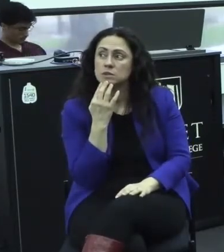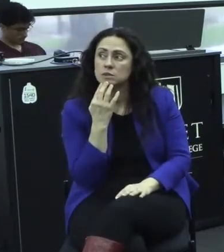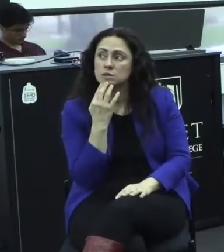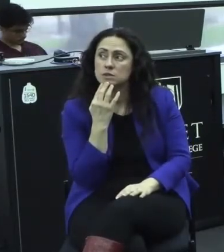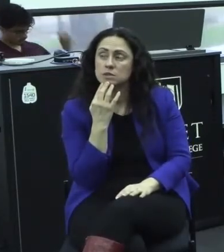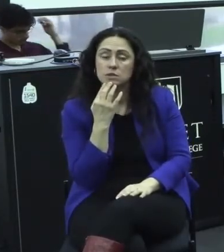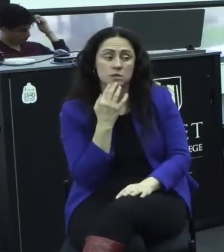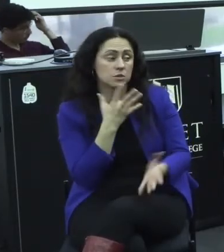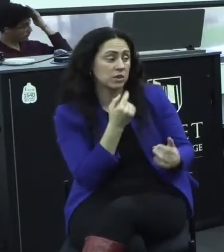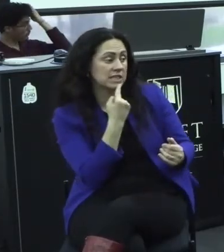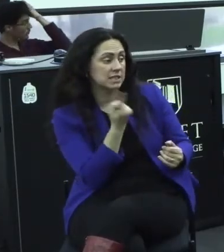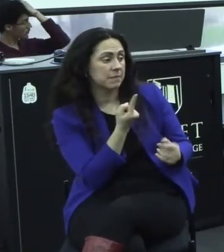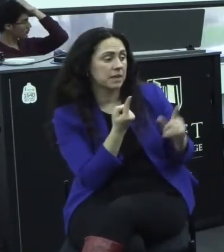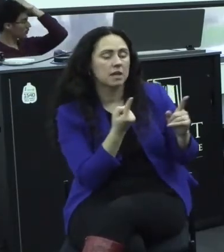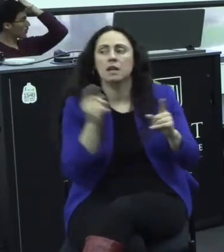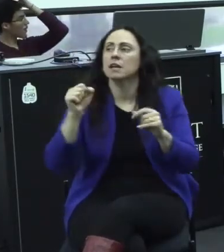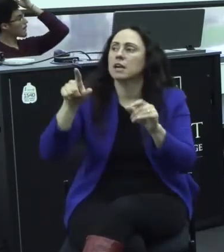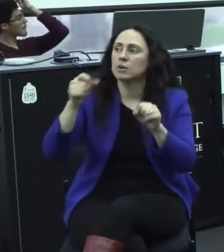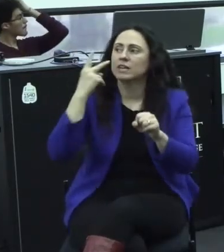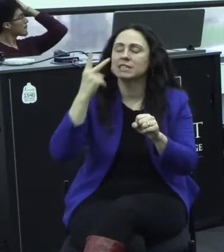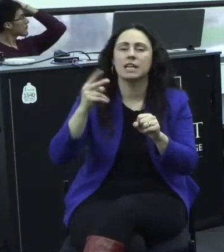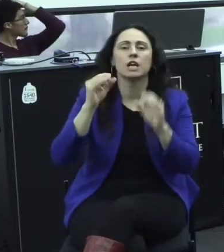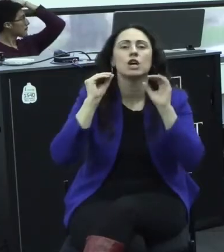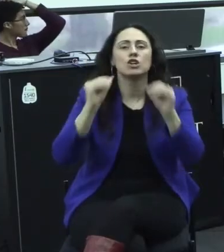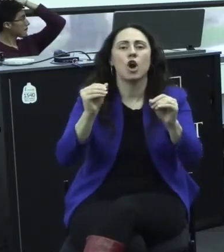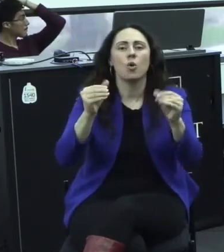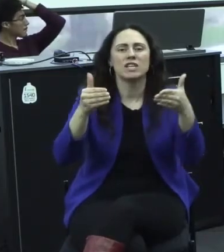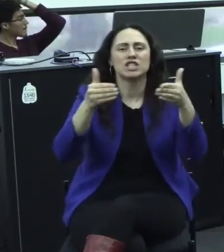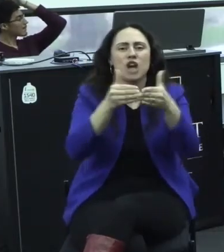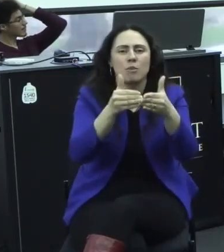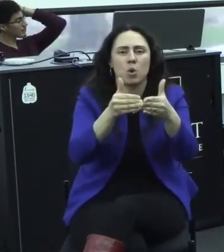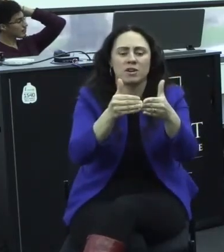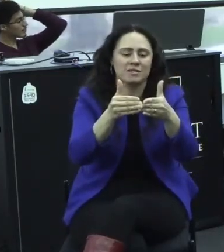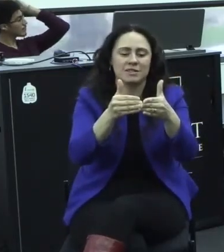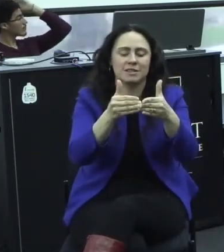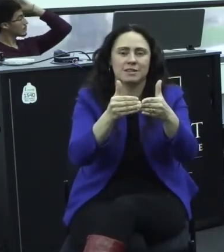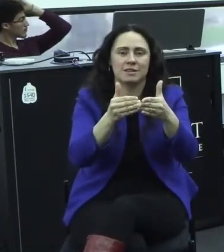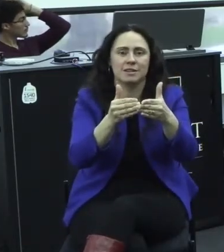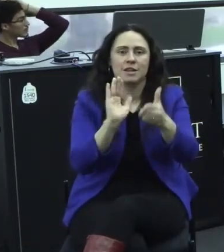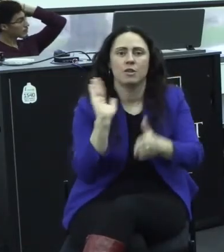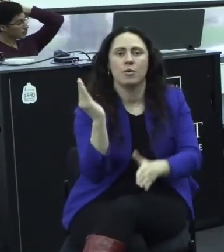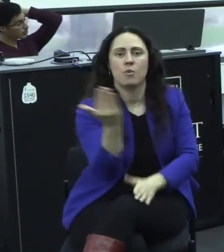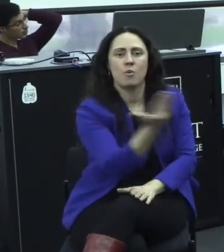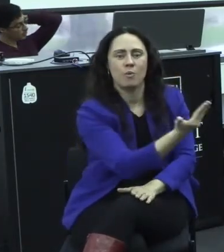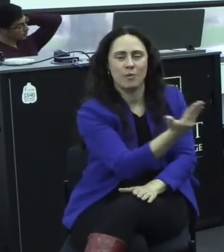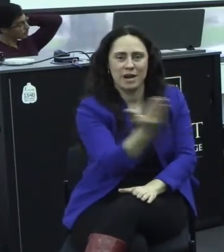Did you want to say something? Yeah, and as you can see, there's no sharp corners. Right. No, So, is that